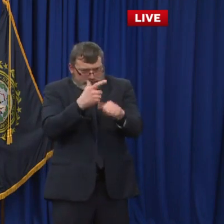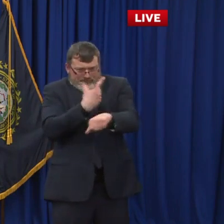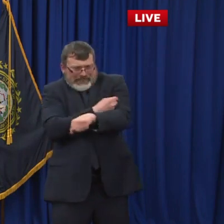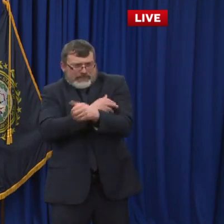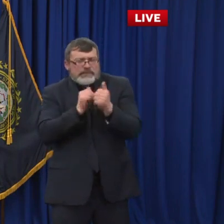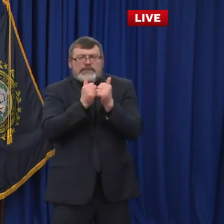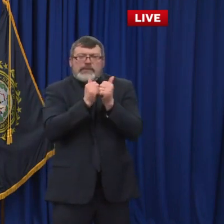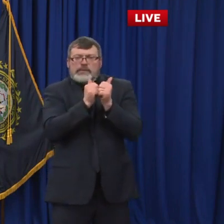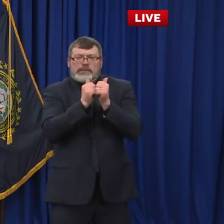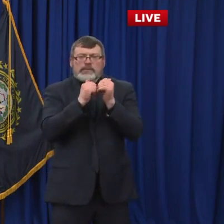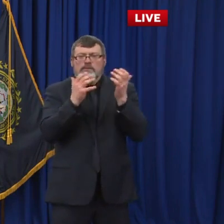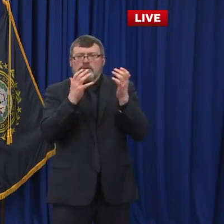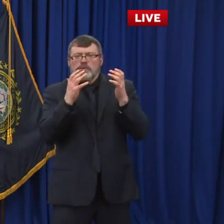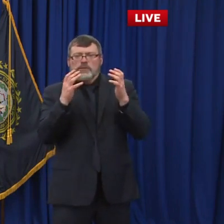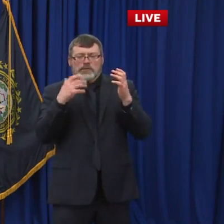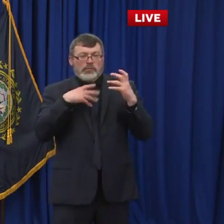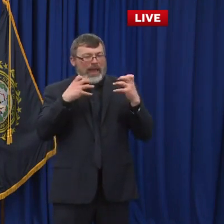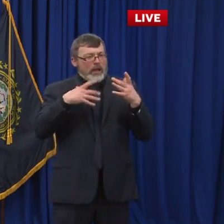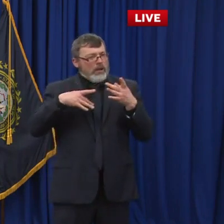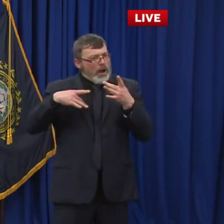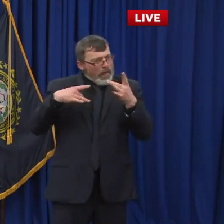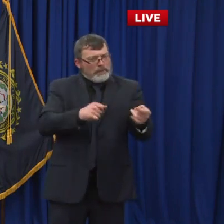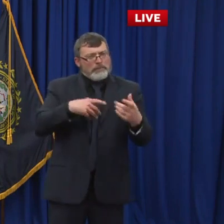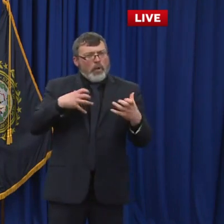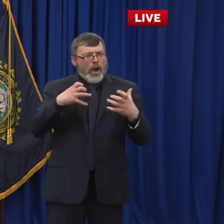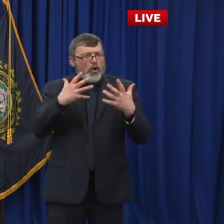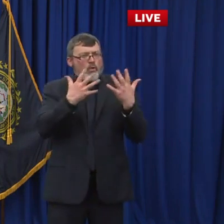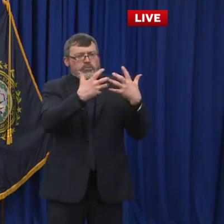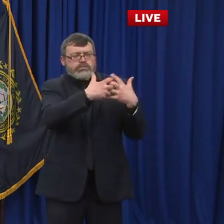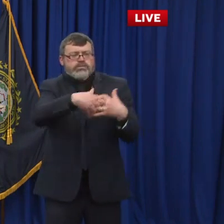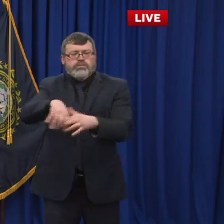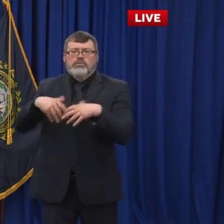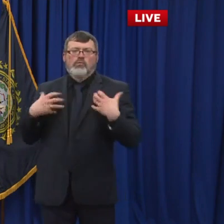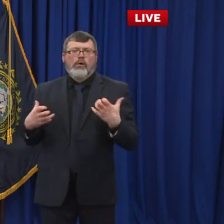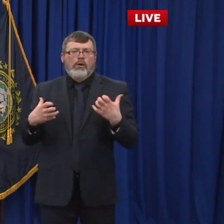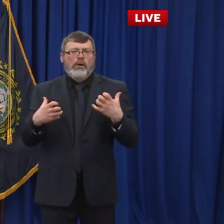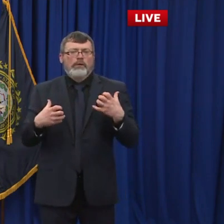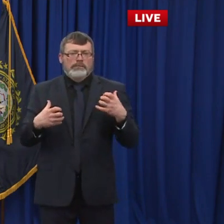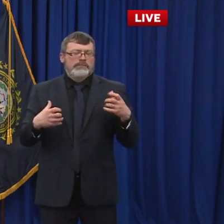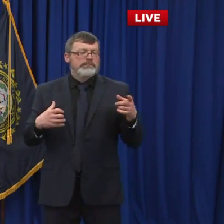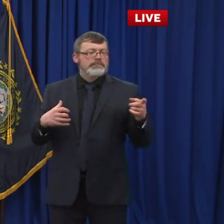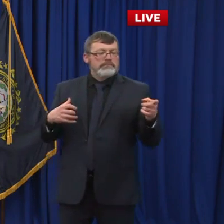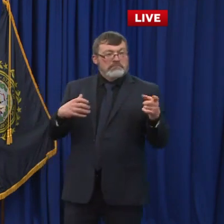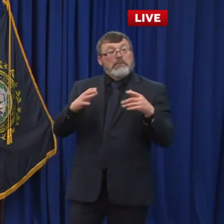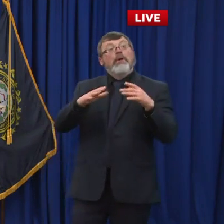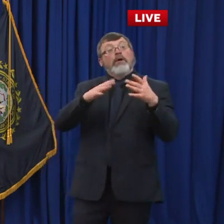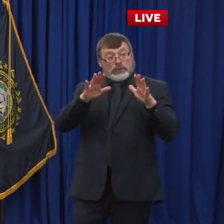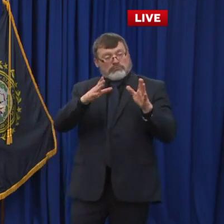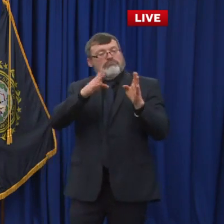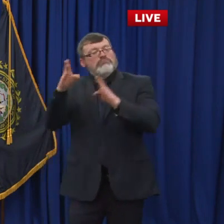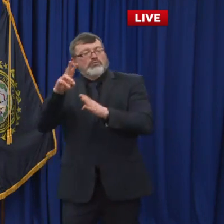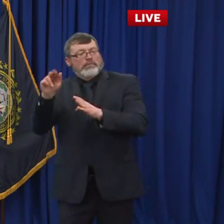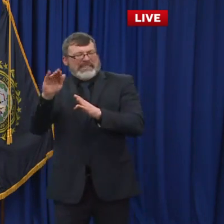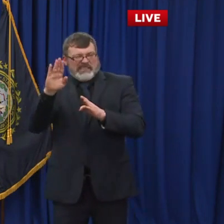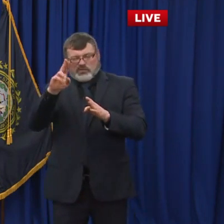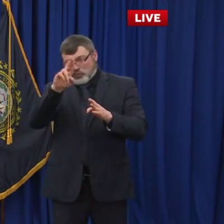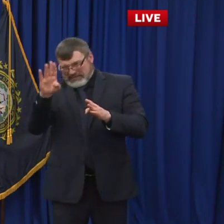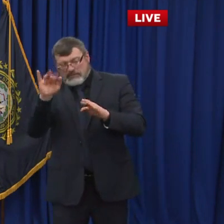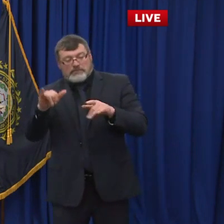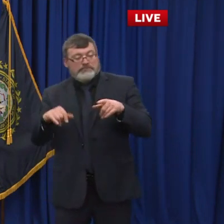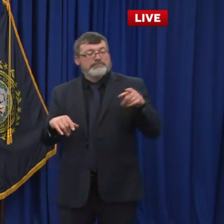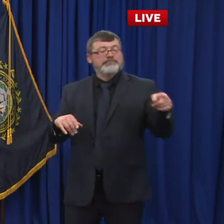them their vaccines as well as we can so we can get to the group 2B as quick as we can. What do you think of the new administration's messaging on this? I don't know if you saw it.